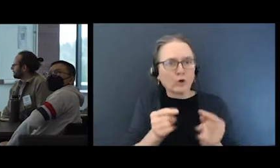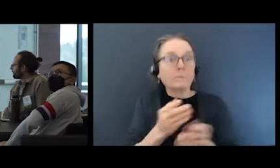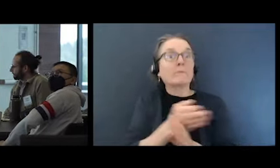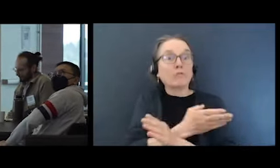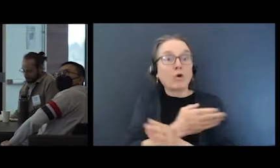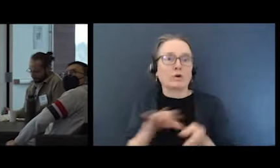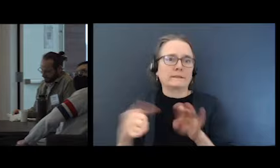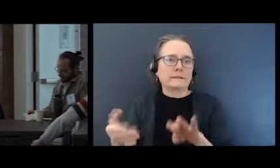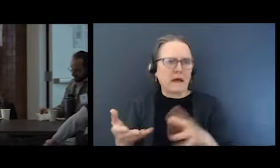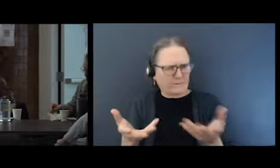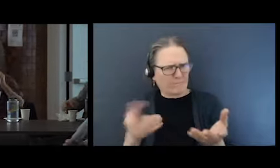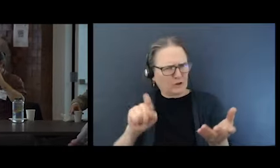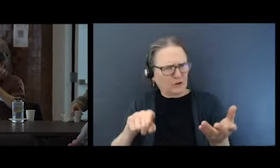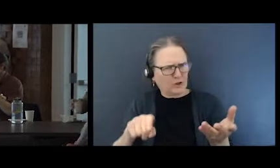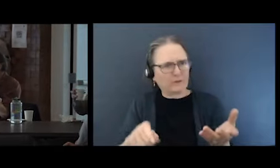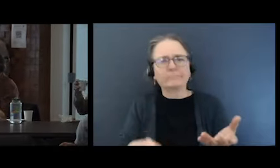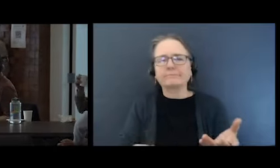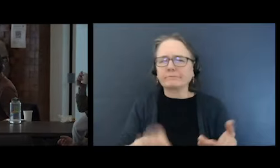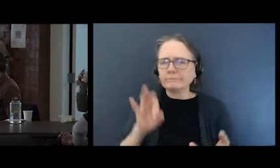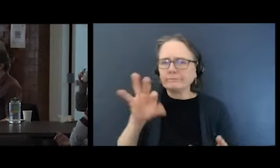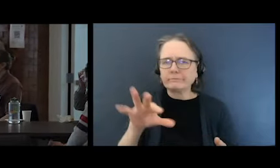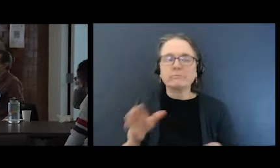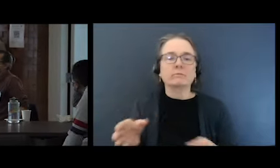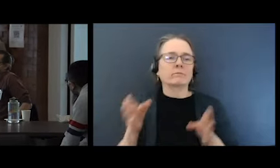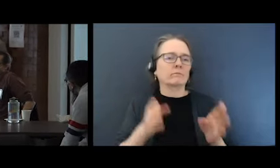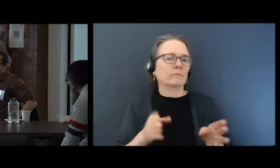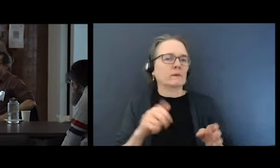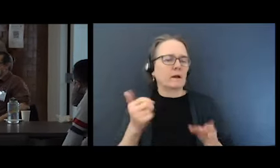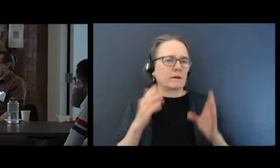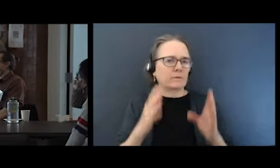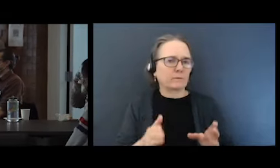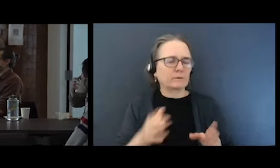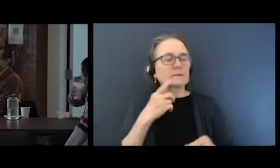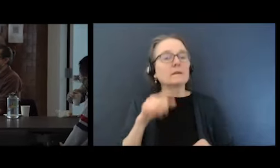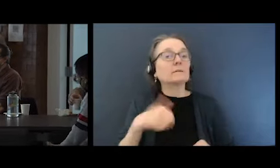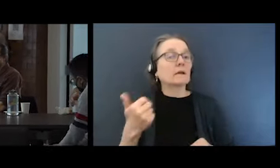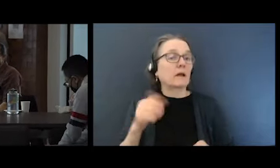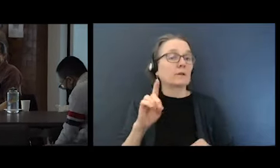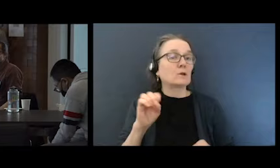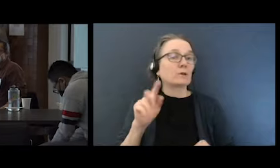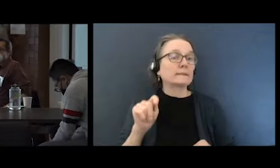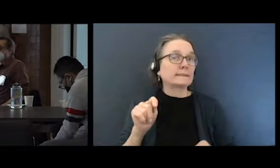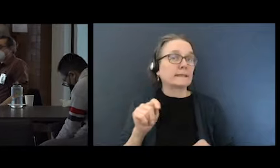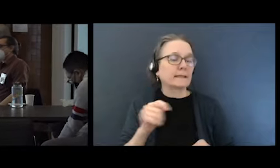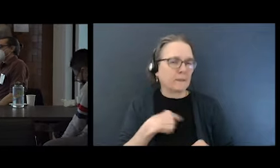Very related. Another DOT that will remain nameless, but maybe let's call it the Southern Washington DOT.